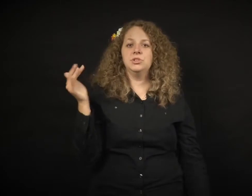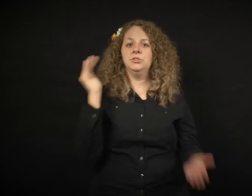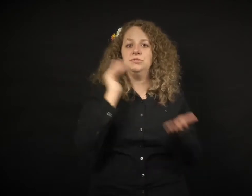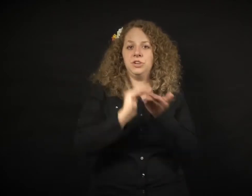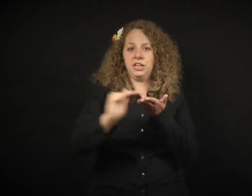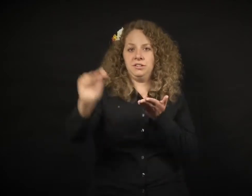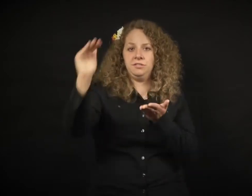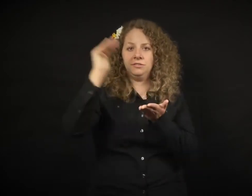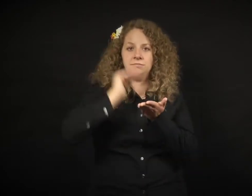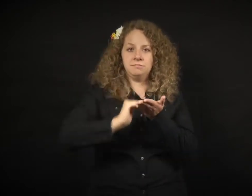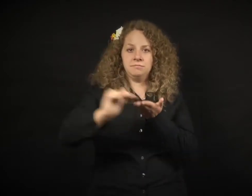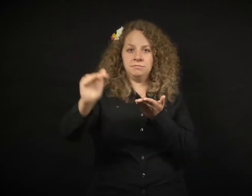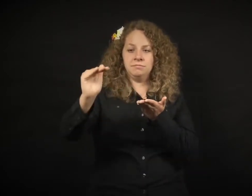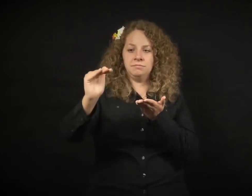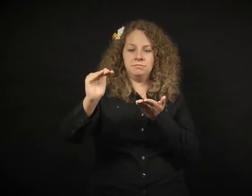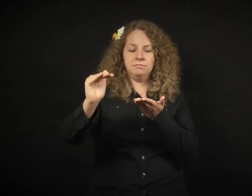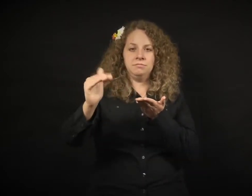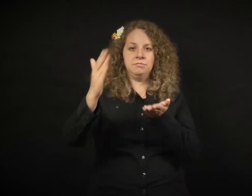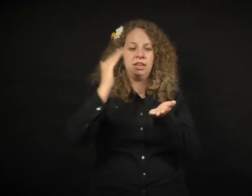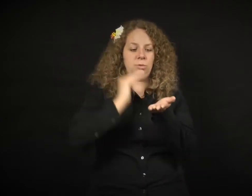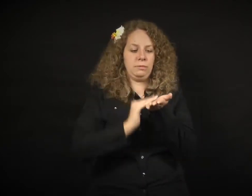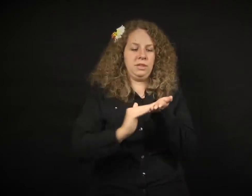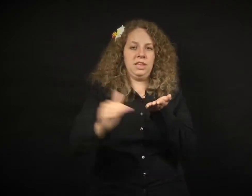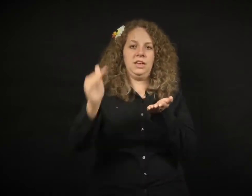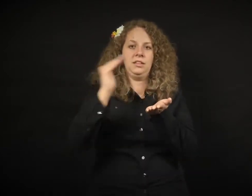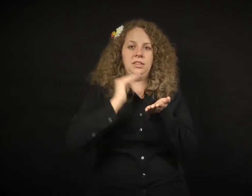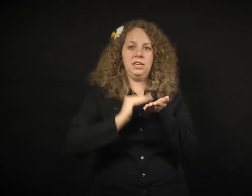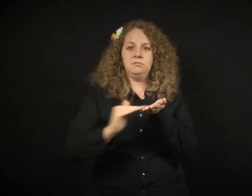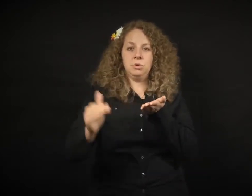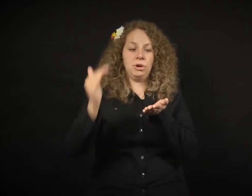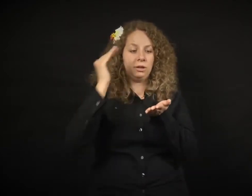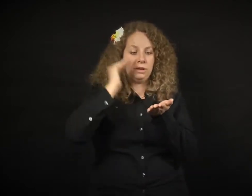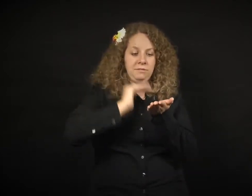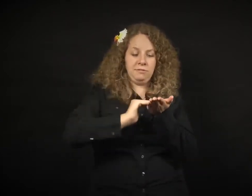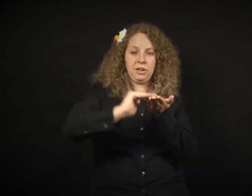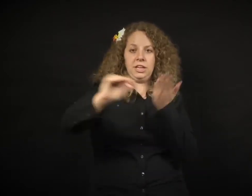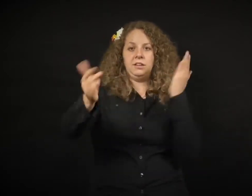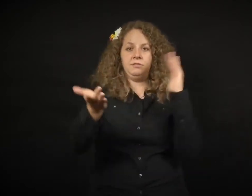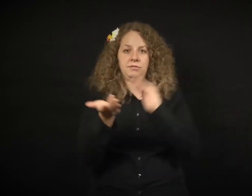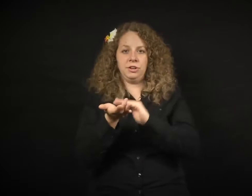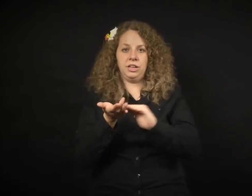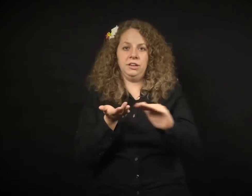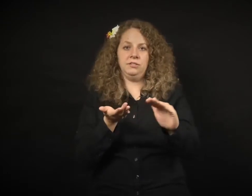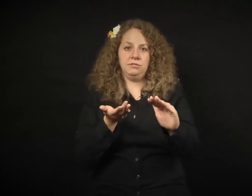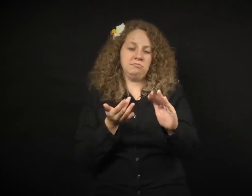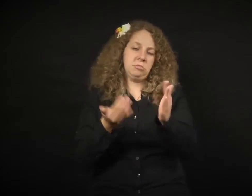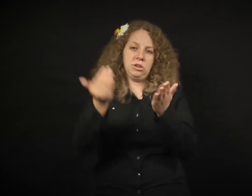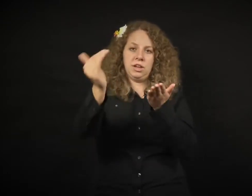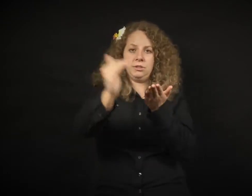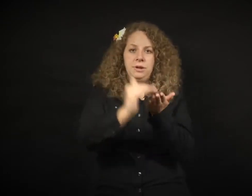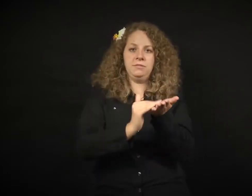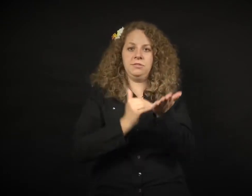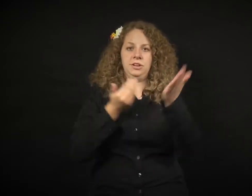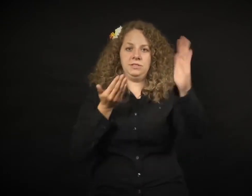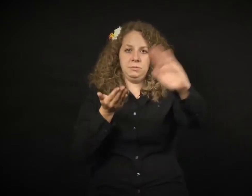To forgive, like wiping the hand clean, or it could be forgive, forgive, or the other way, forgive to